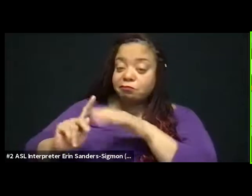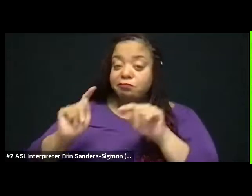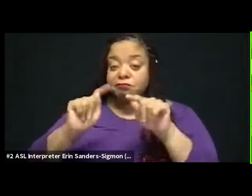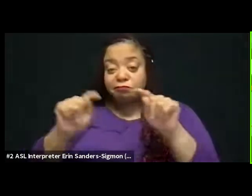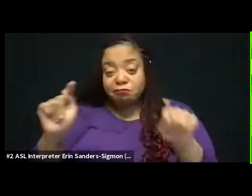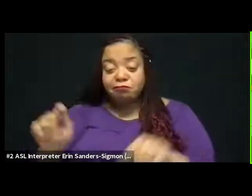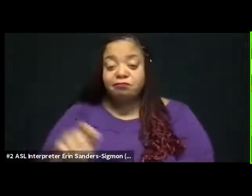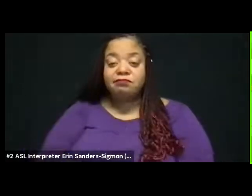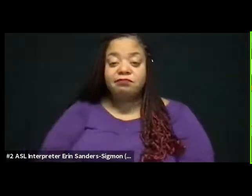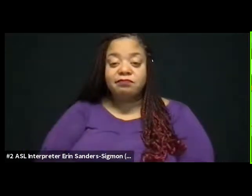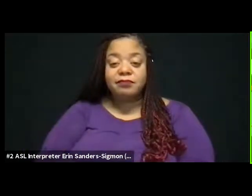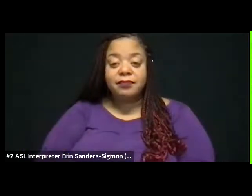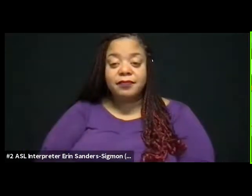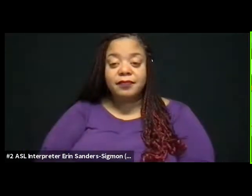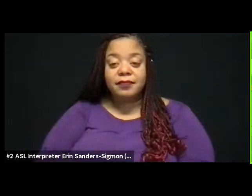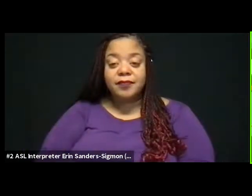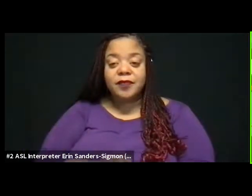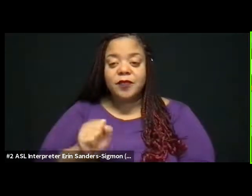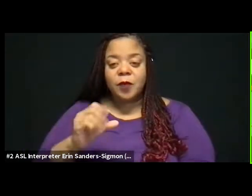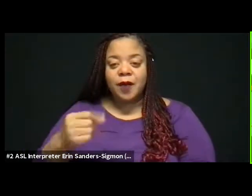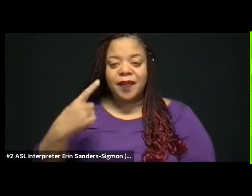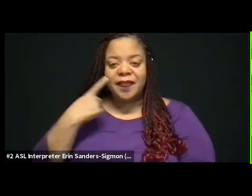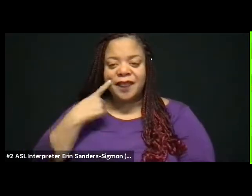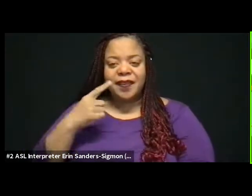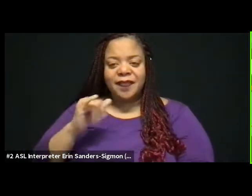I think we often talk a lot about